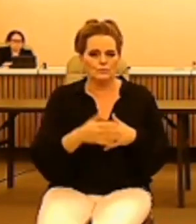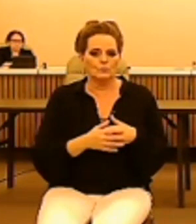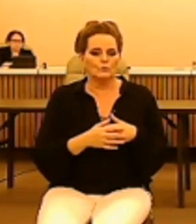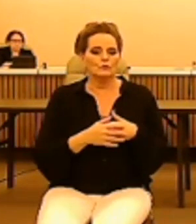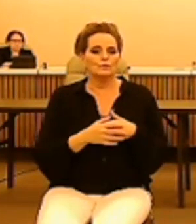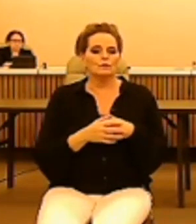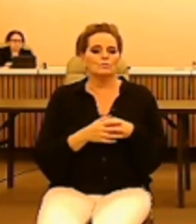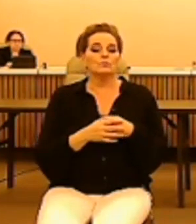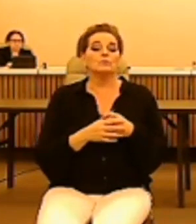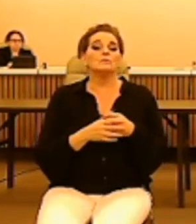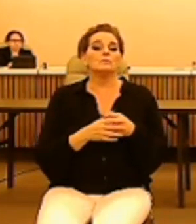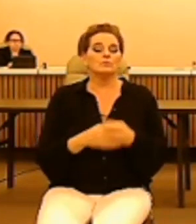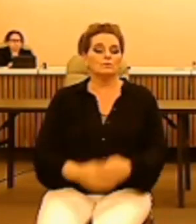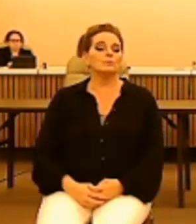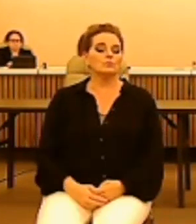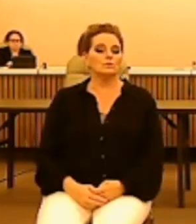There's an